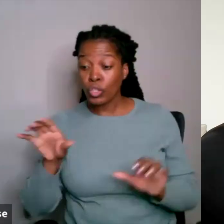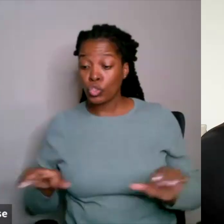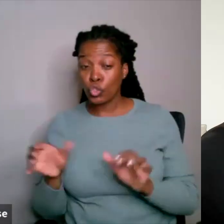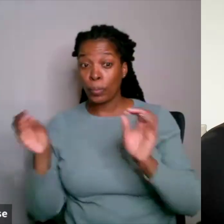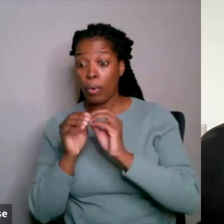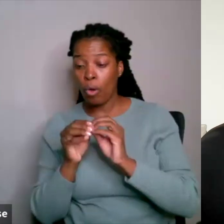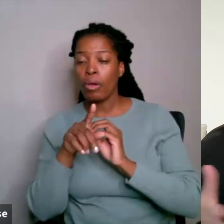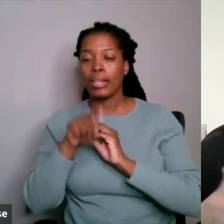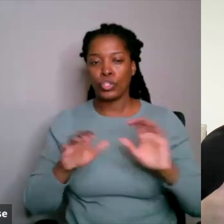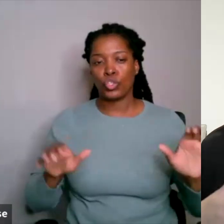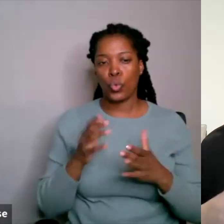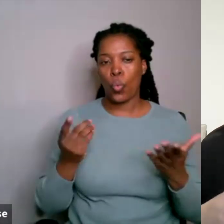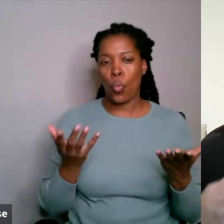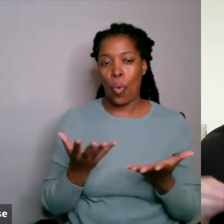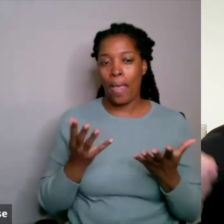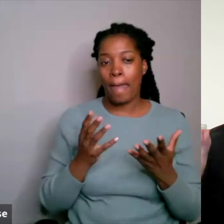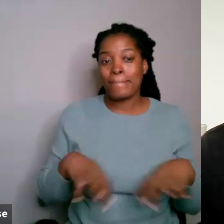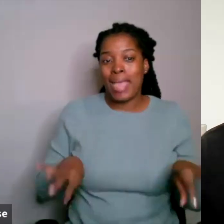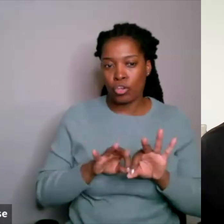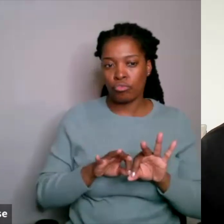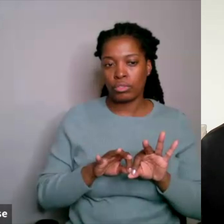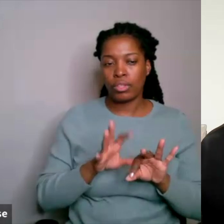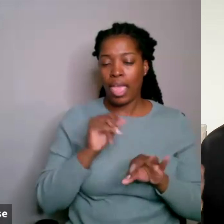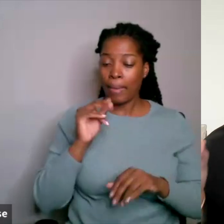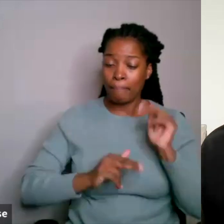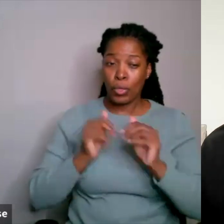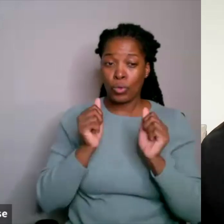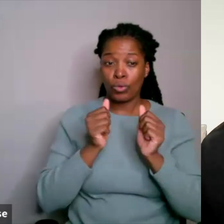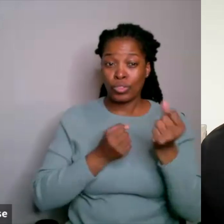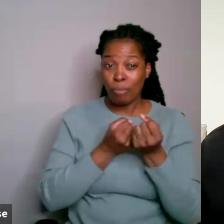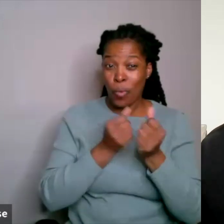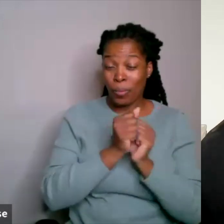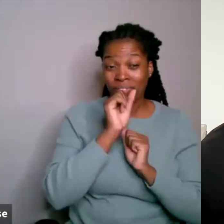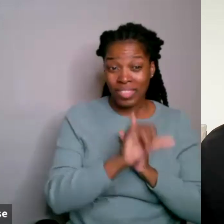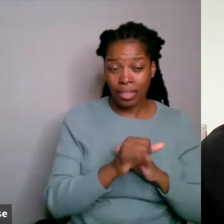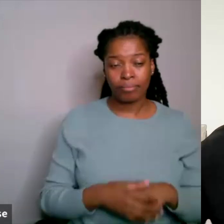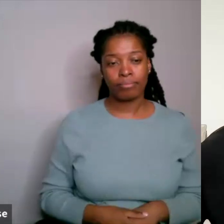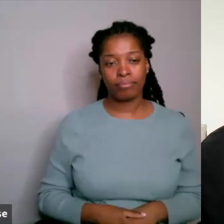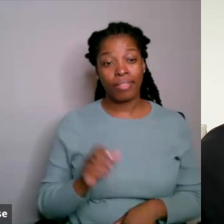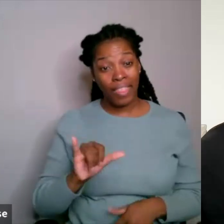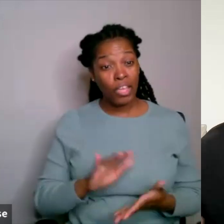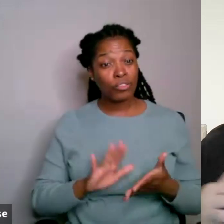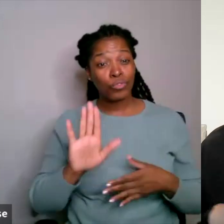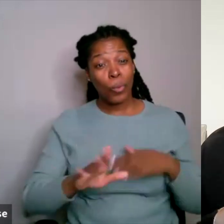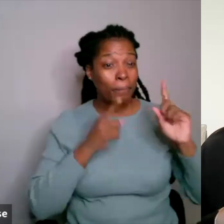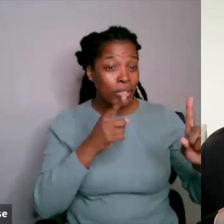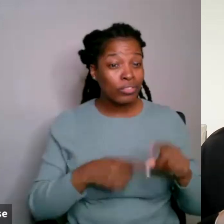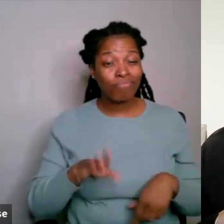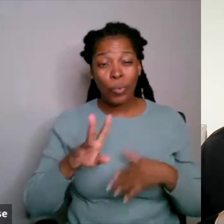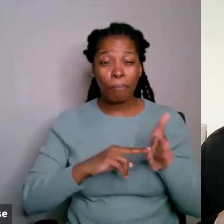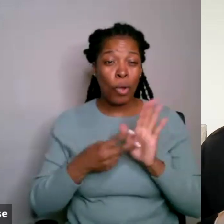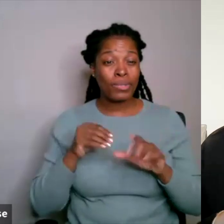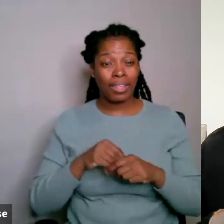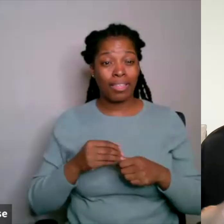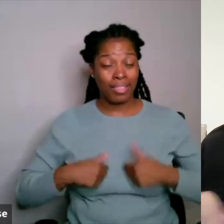what matters and build support around that. That is your mission, that is your purpose in life. Build momentum